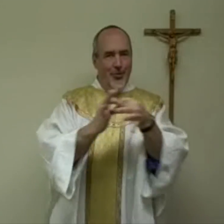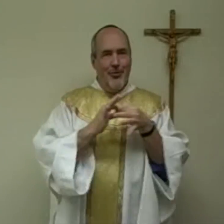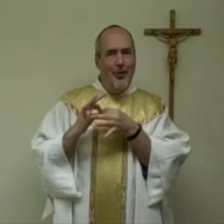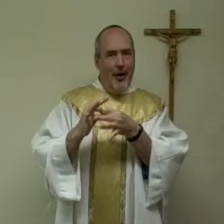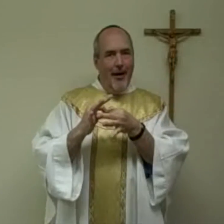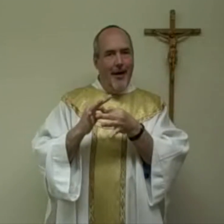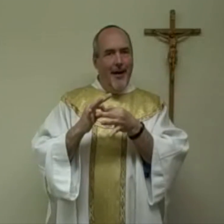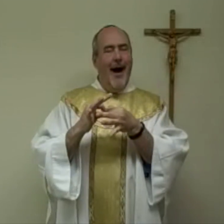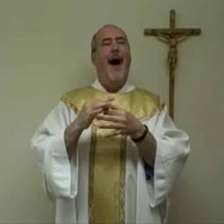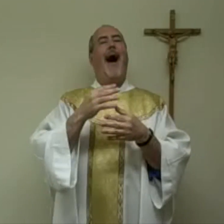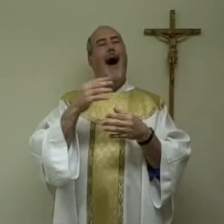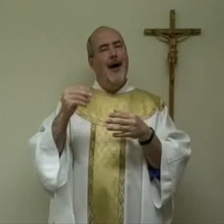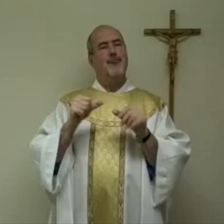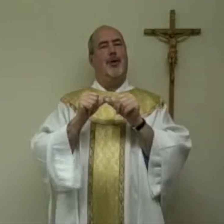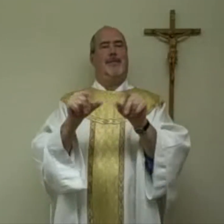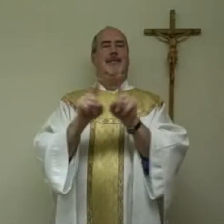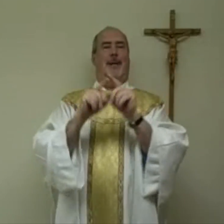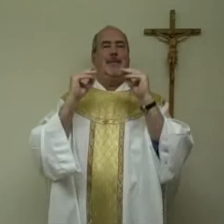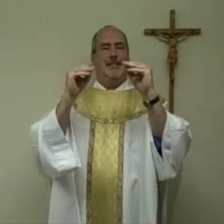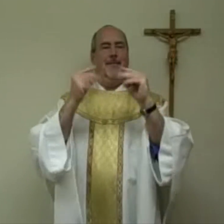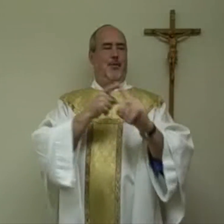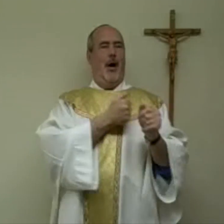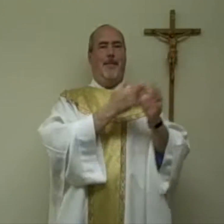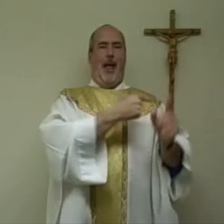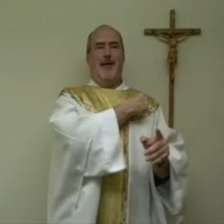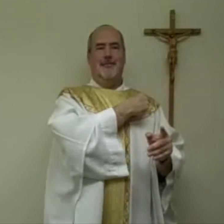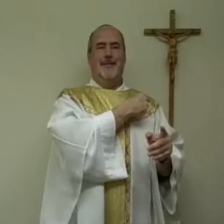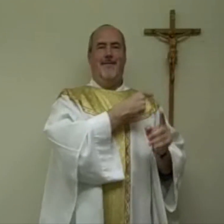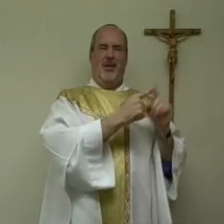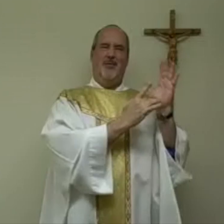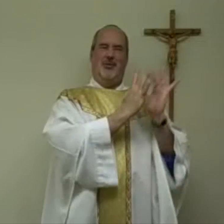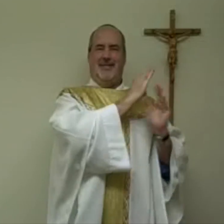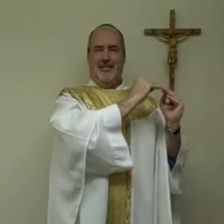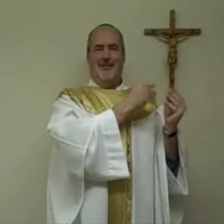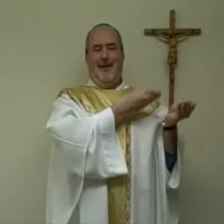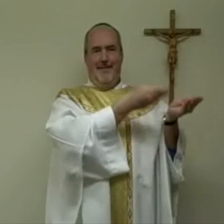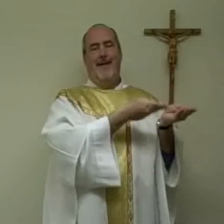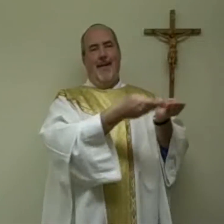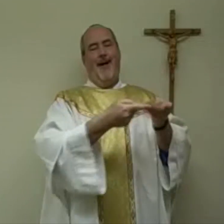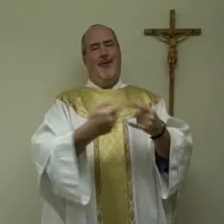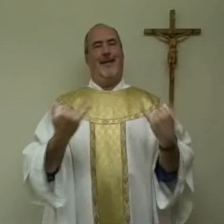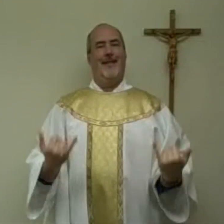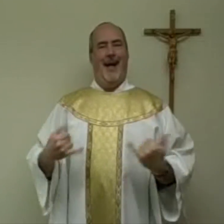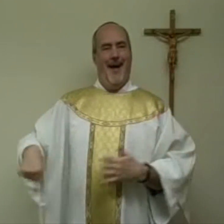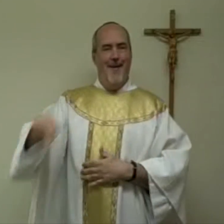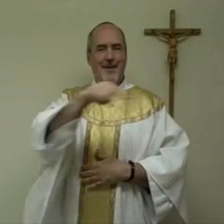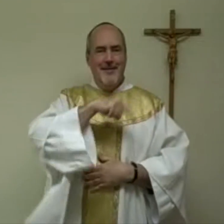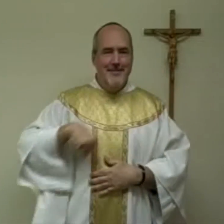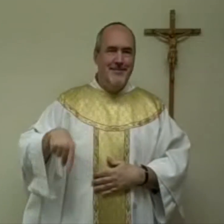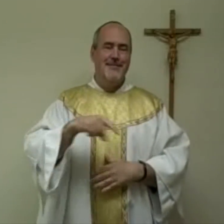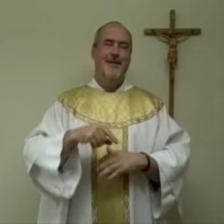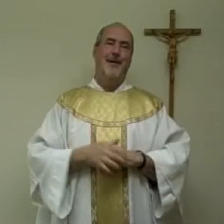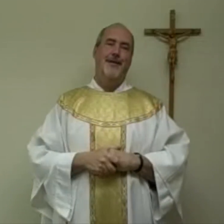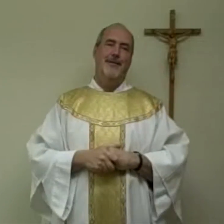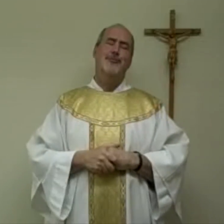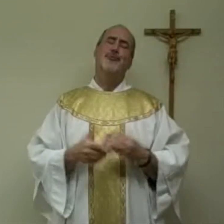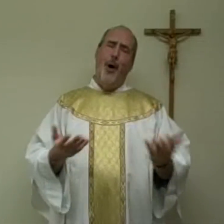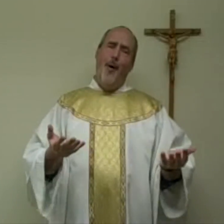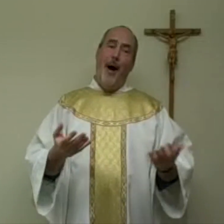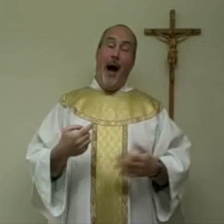keep us unified as a church and to help carry on the same teachings of Jesus right to